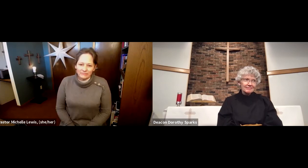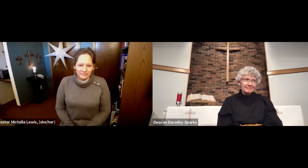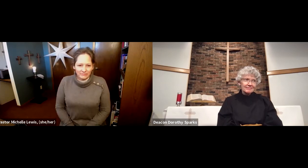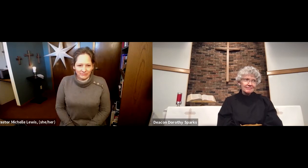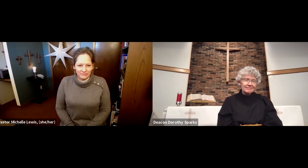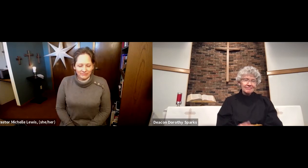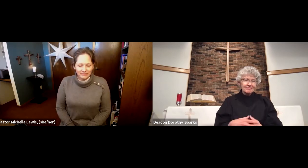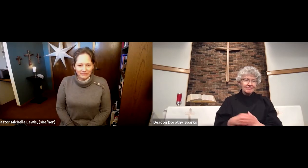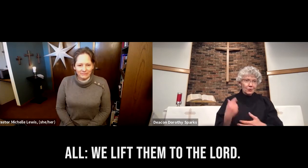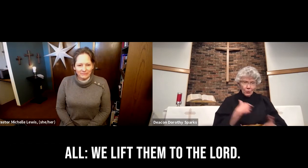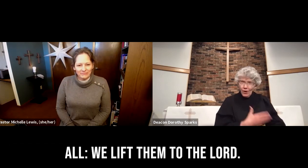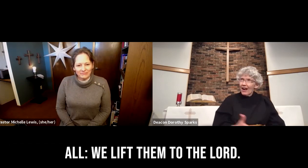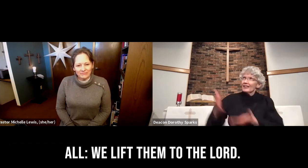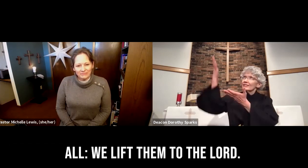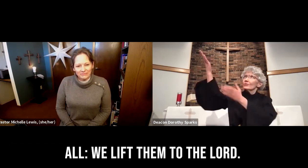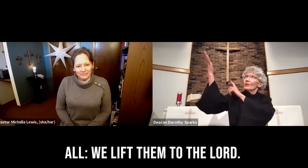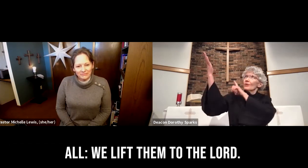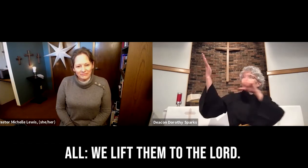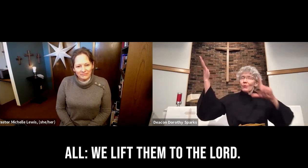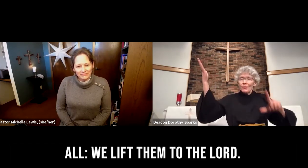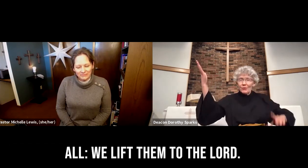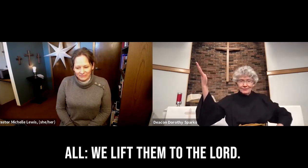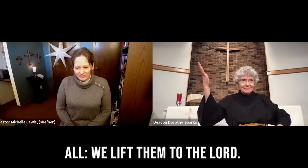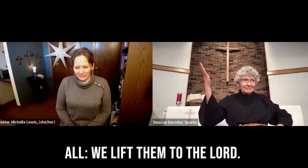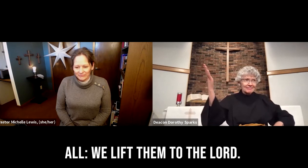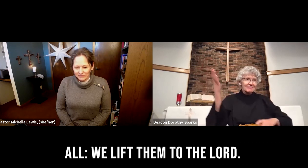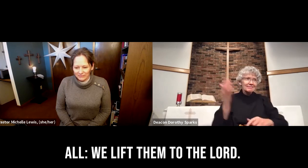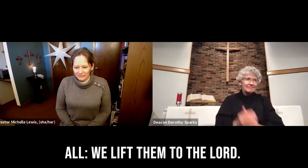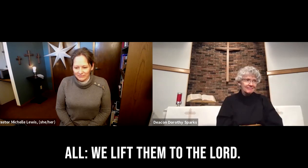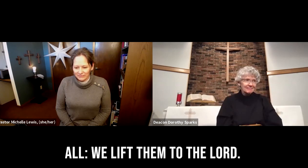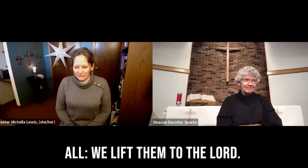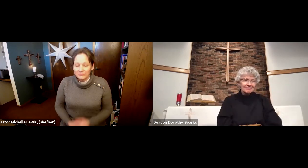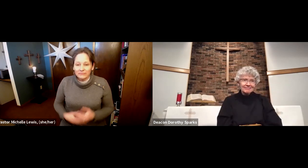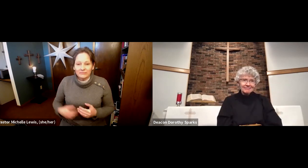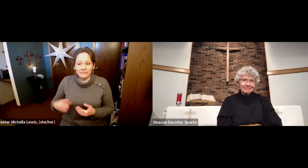Lift up your hearts. We lift them to the Lord.